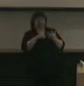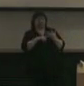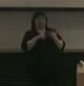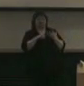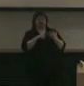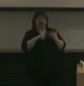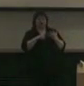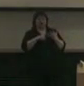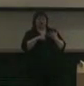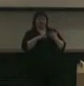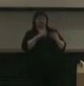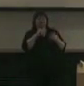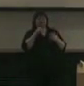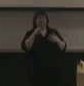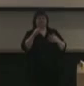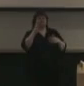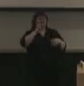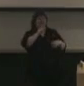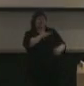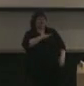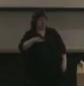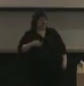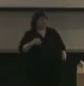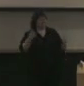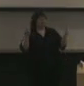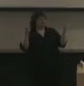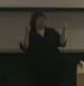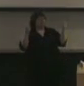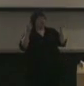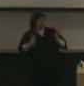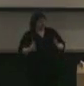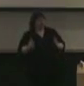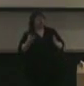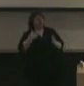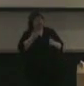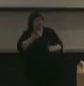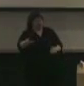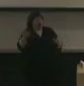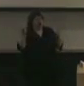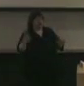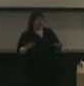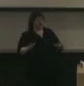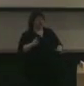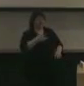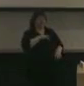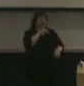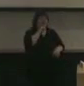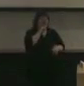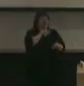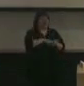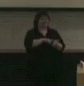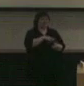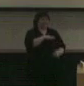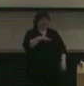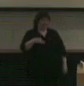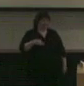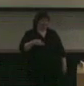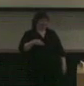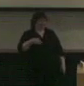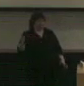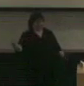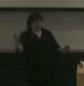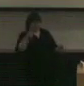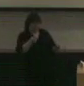sign language staff that we have are already hired on staff. Usually it's our nursing staff who would basically be